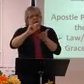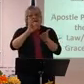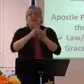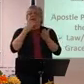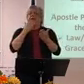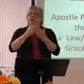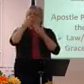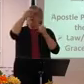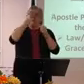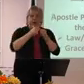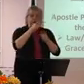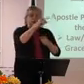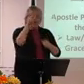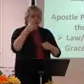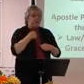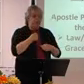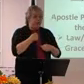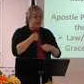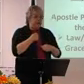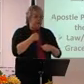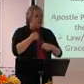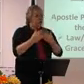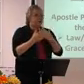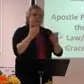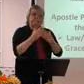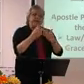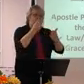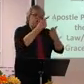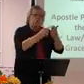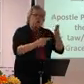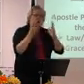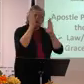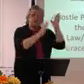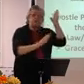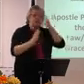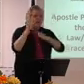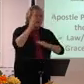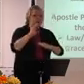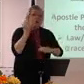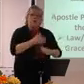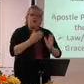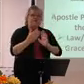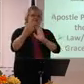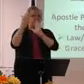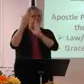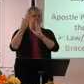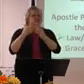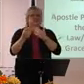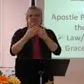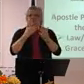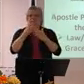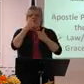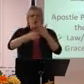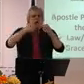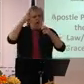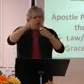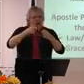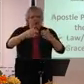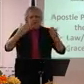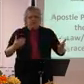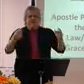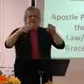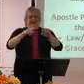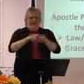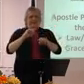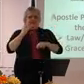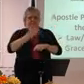a good reminder to us, because no matter what troubles we face, no matter what difficulties going on in